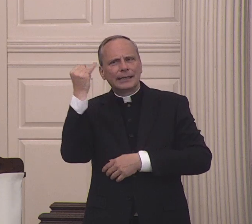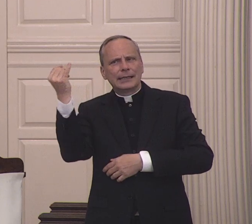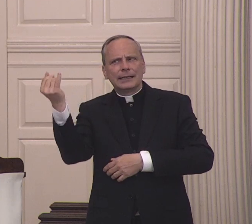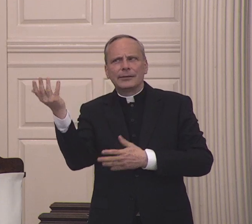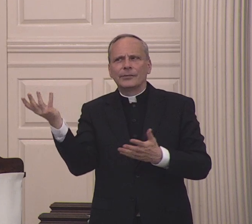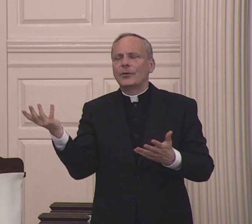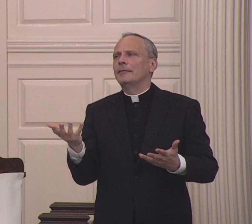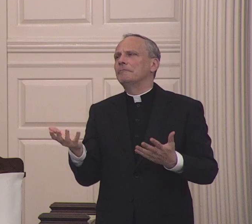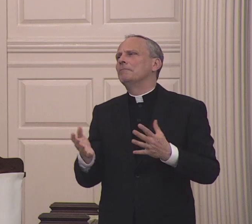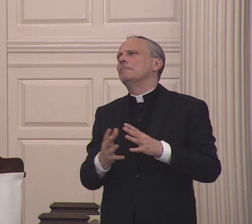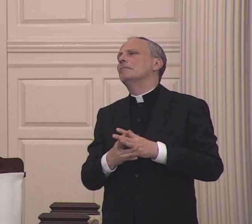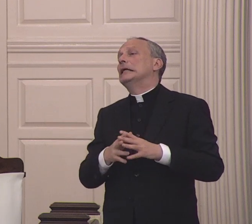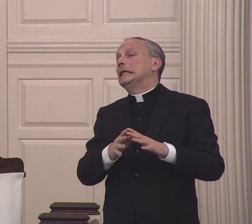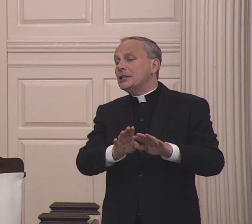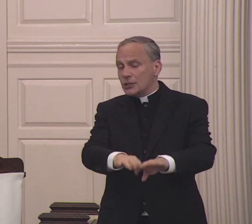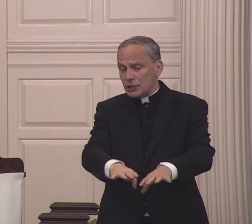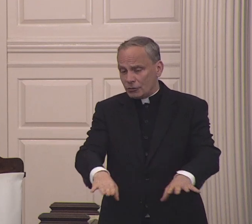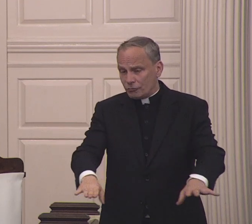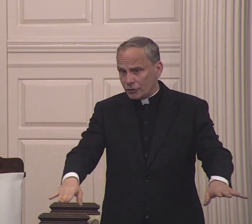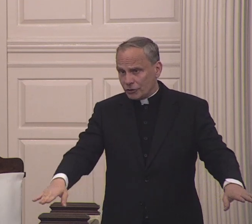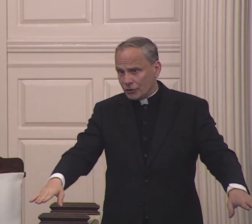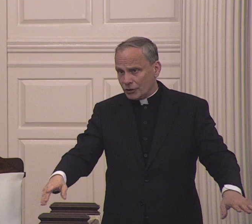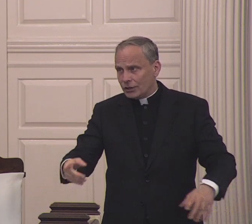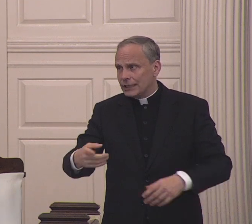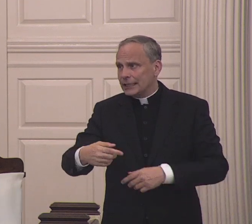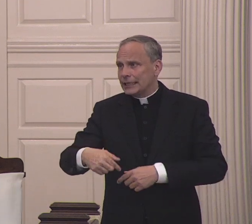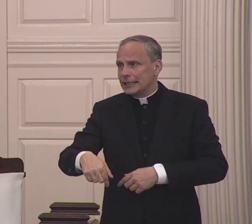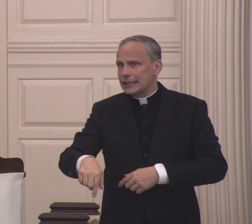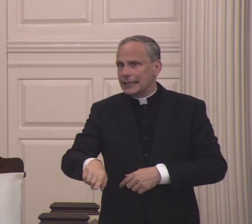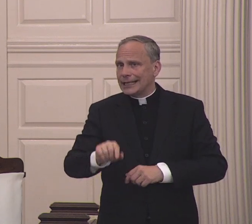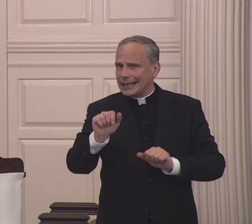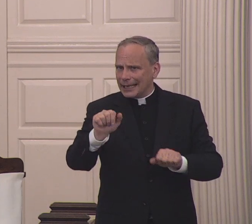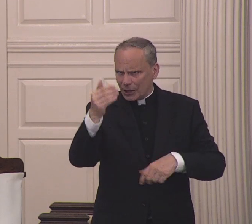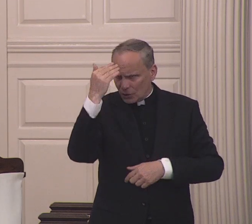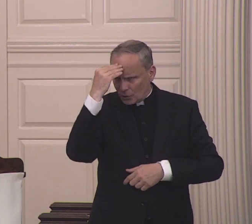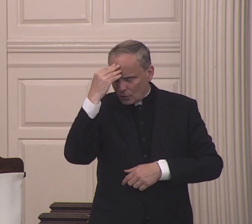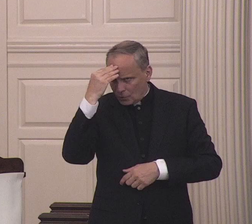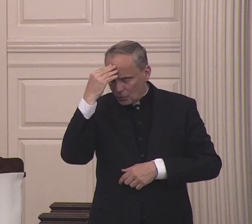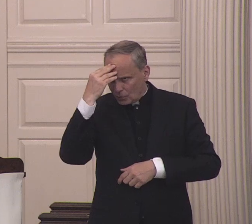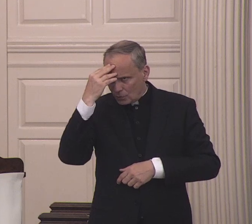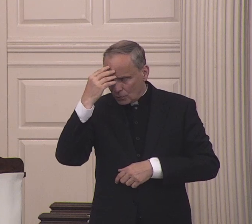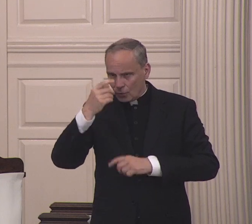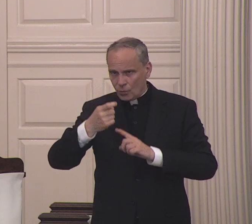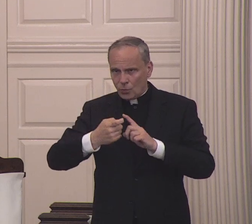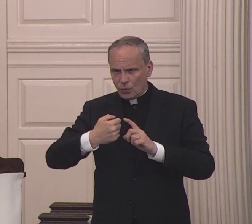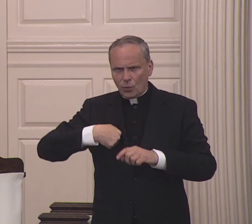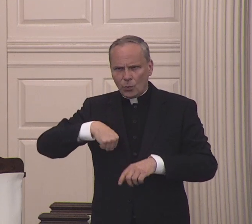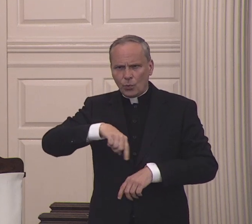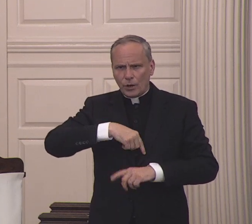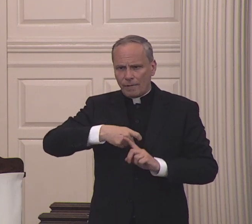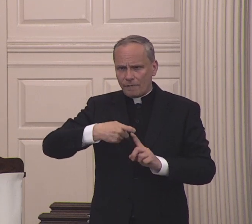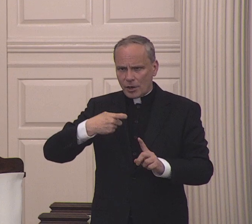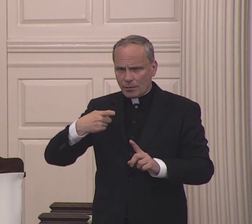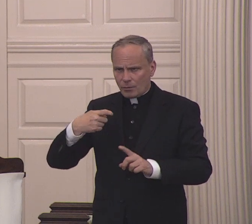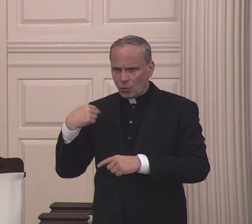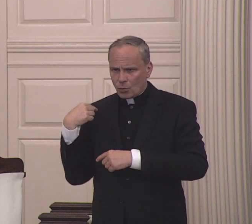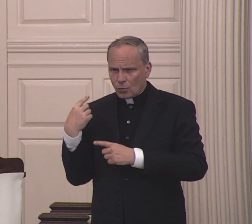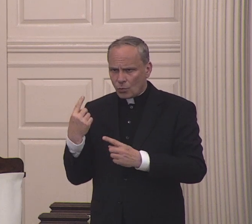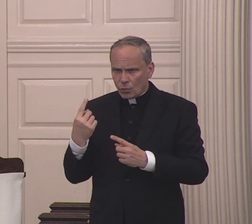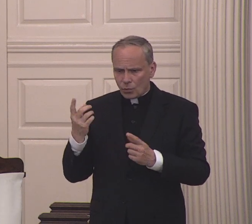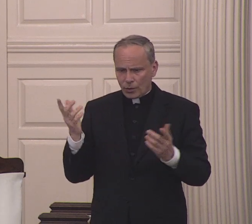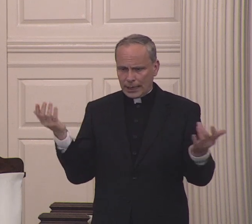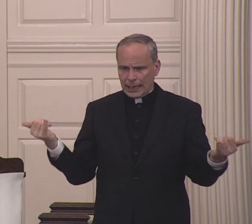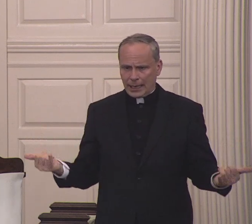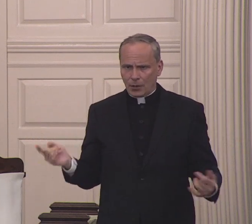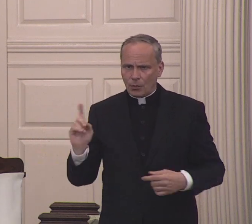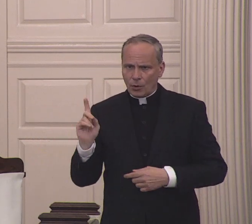that children can know where we are coming from, know where we are, and